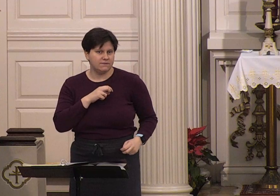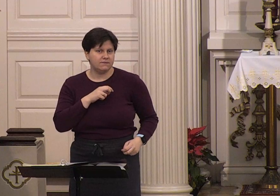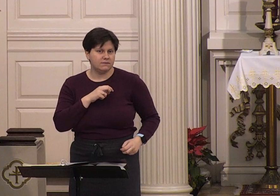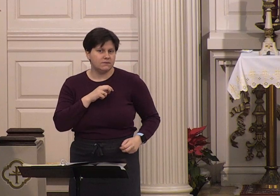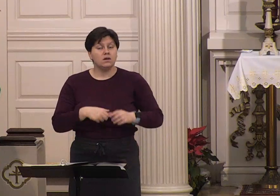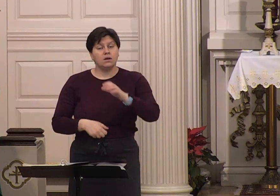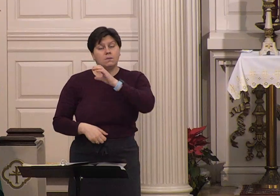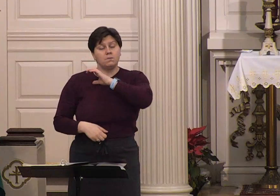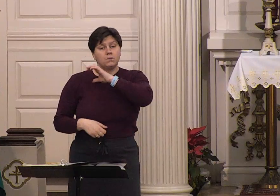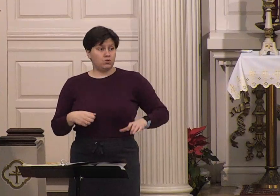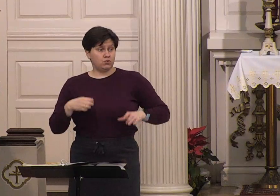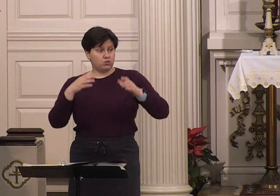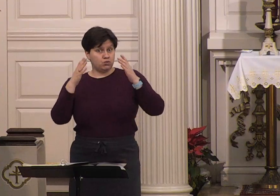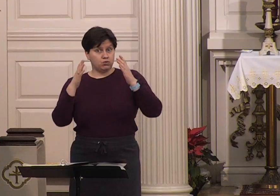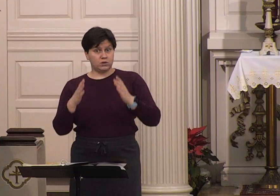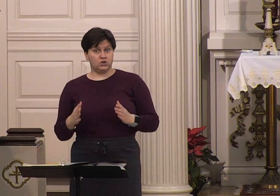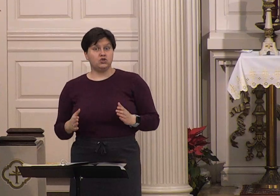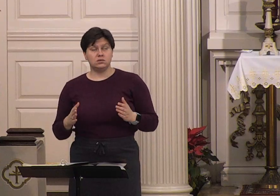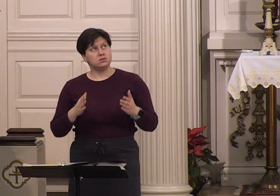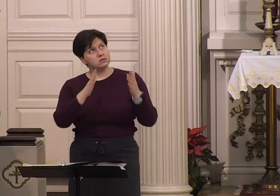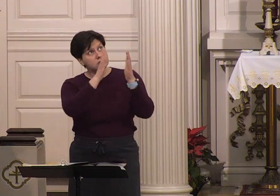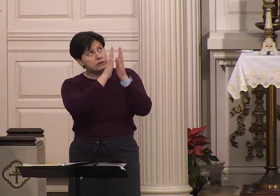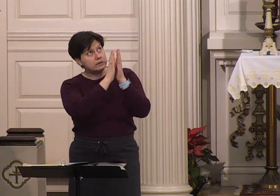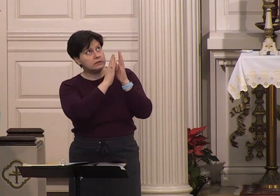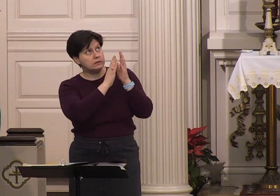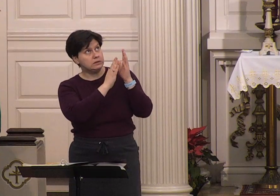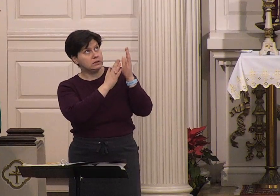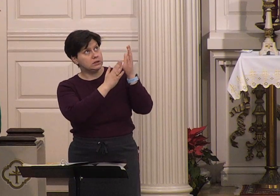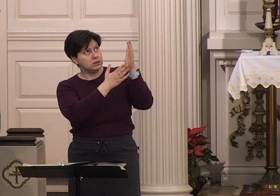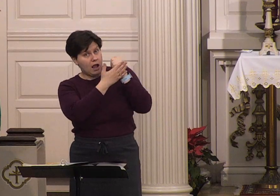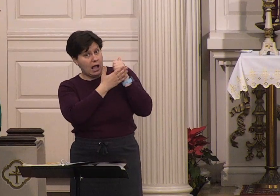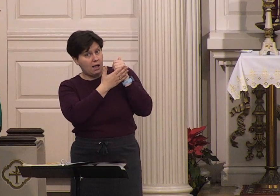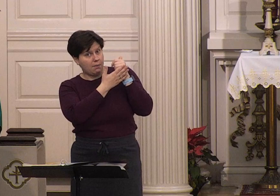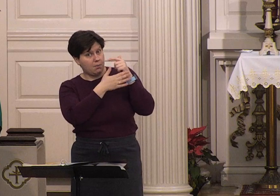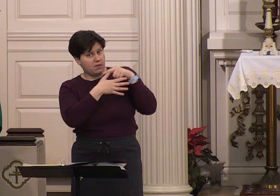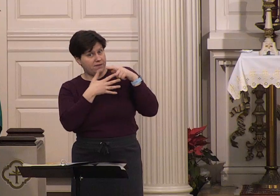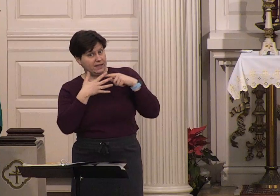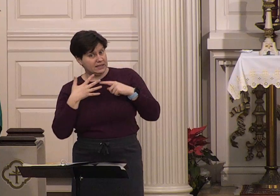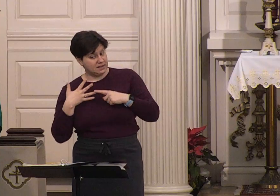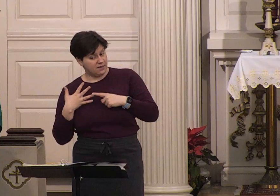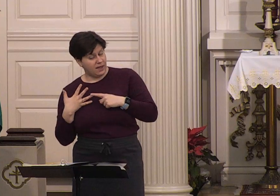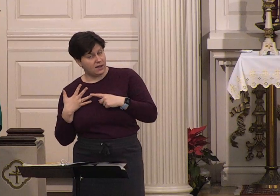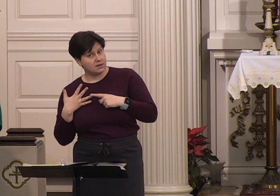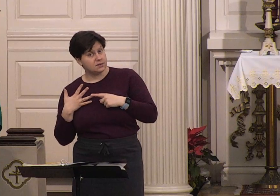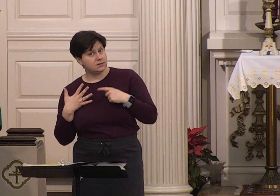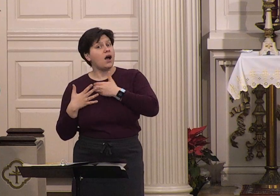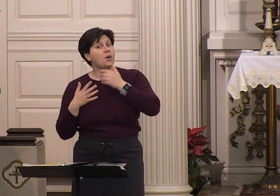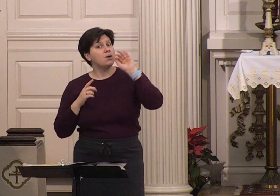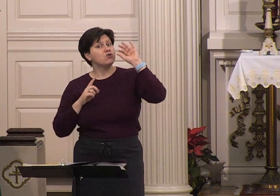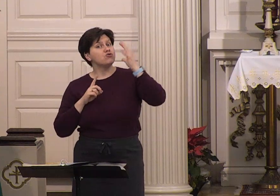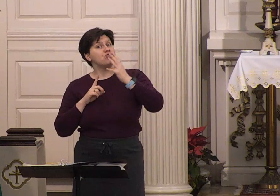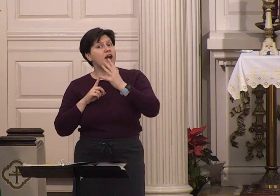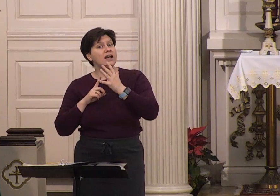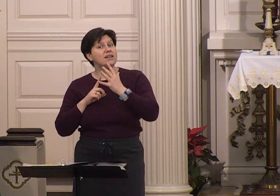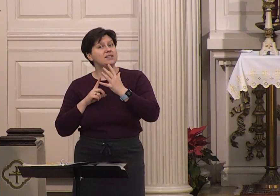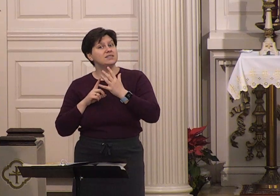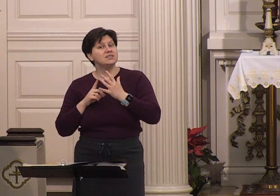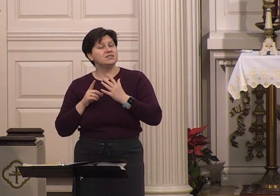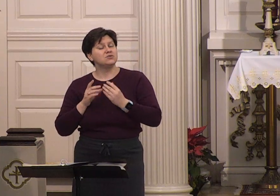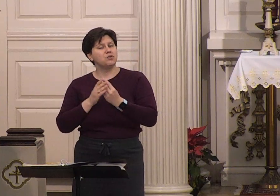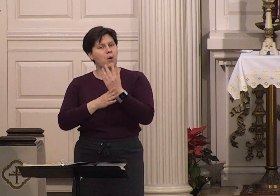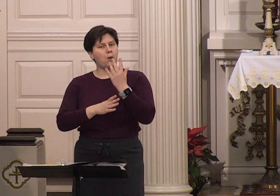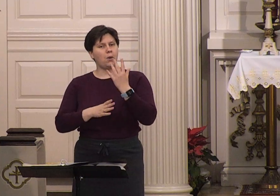to ask God for help in these areas, we grow in grace and in the capacity of our hearts